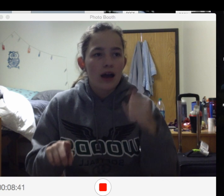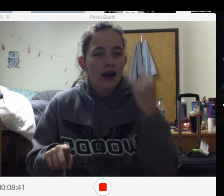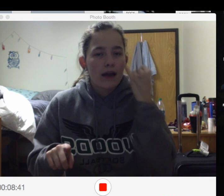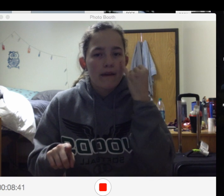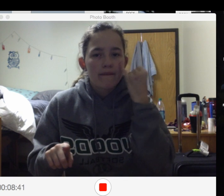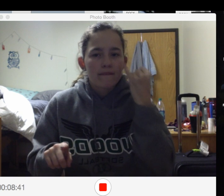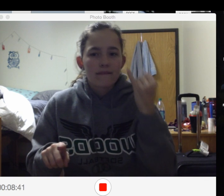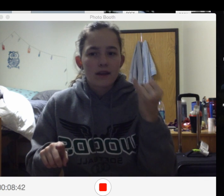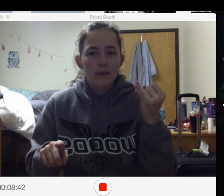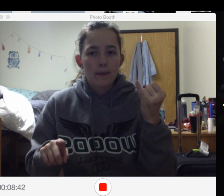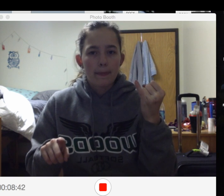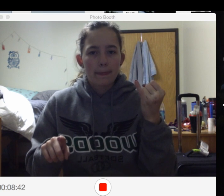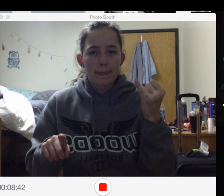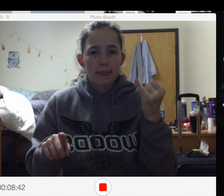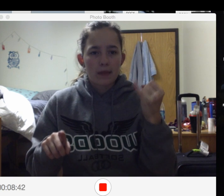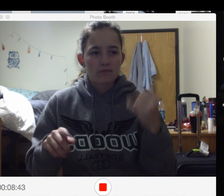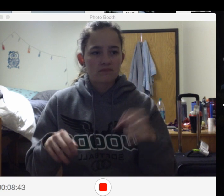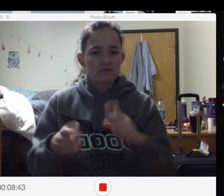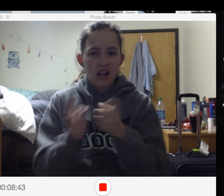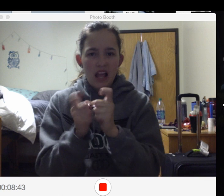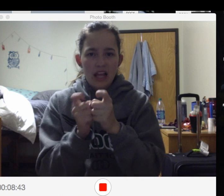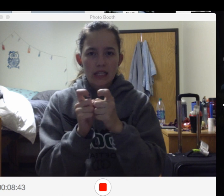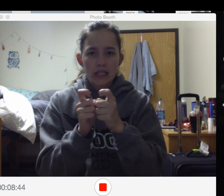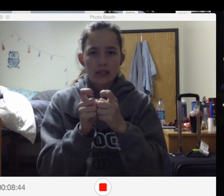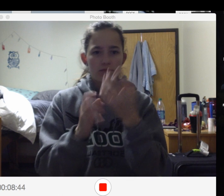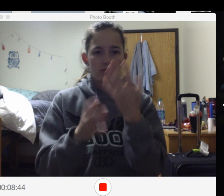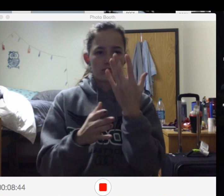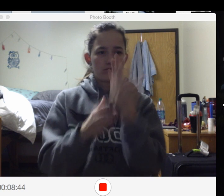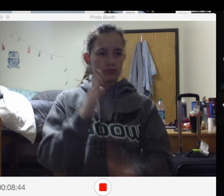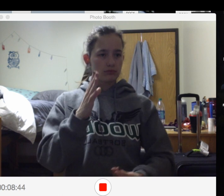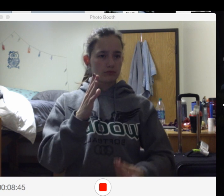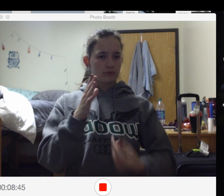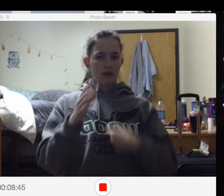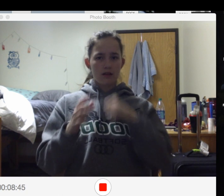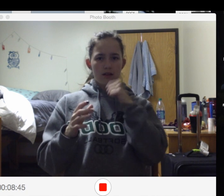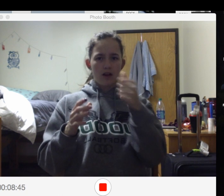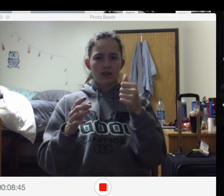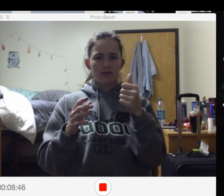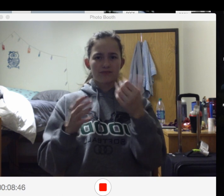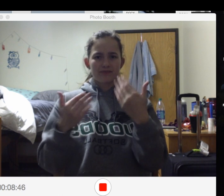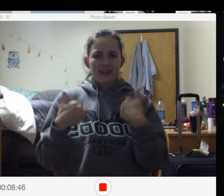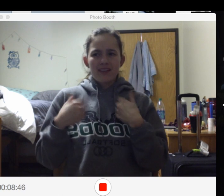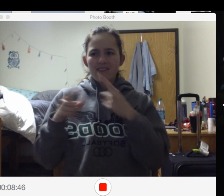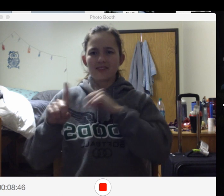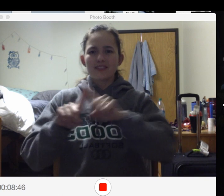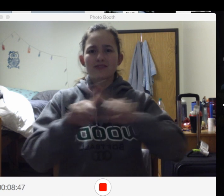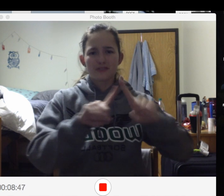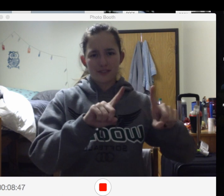if it leaves us all isolated in a web of one. Thank you.